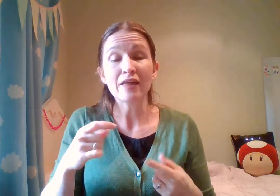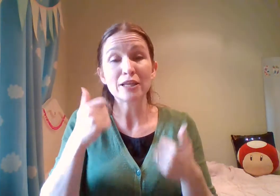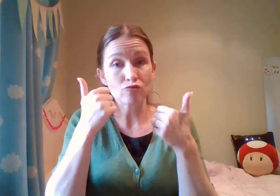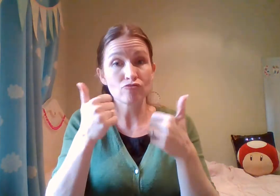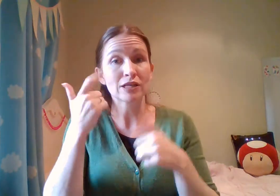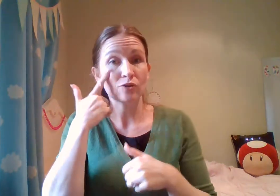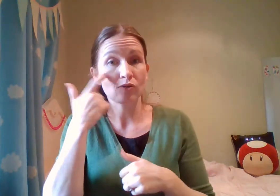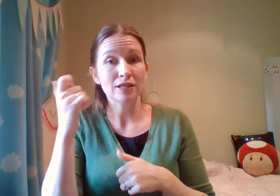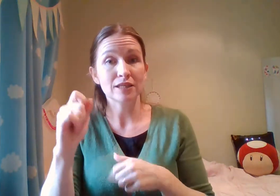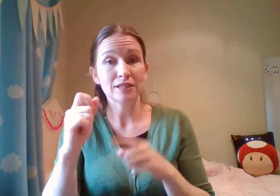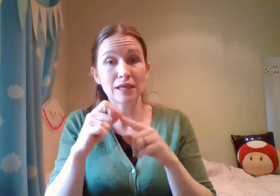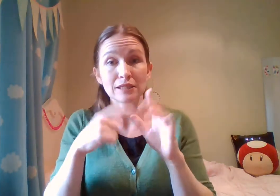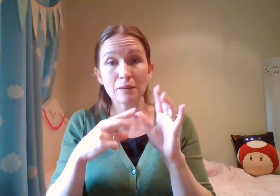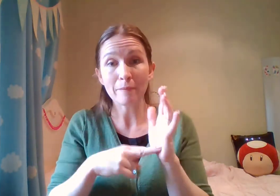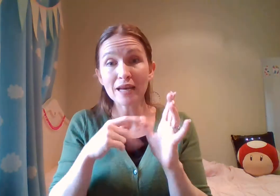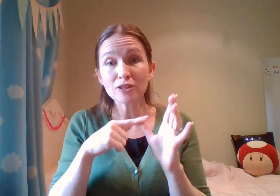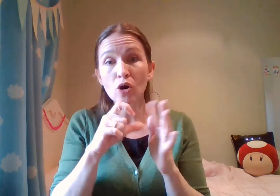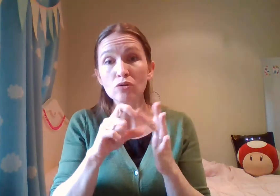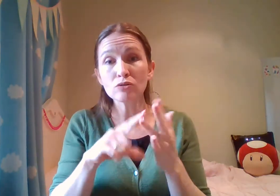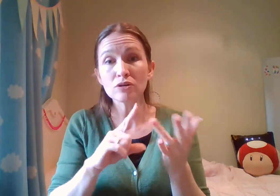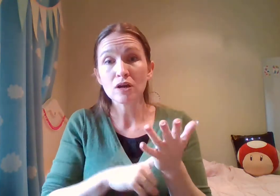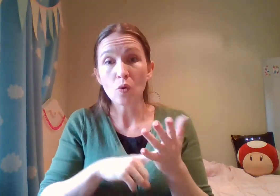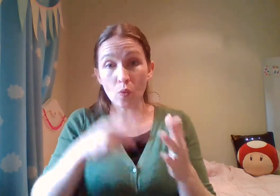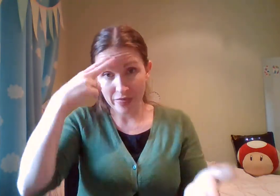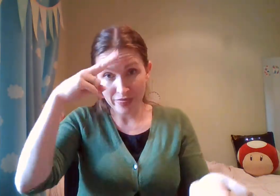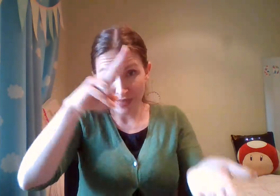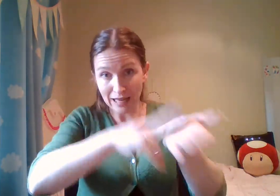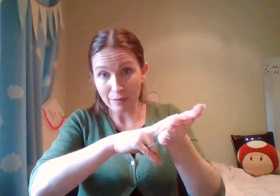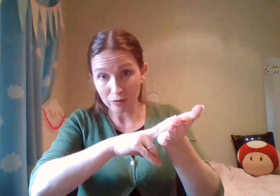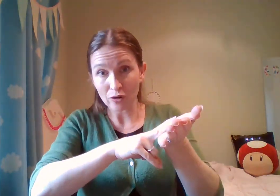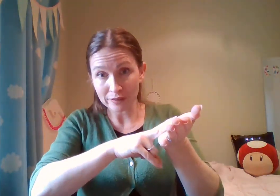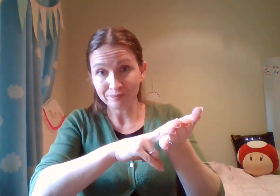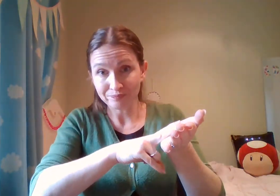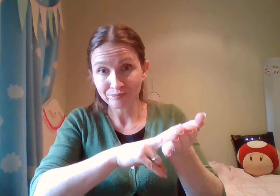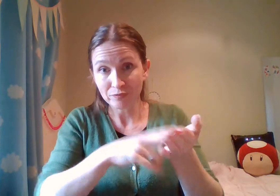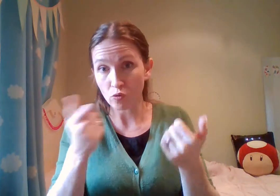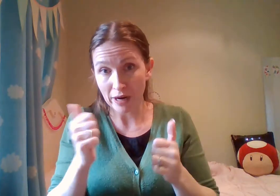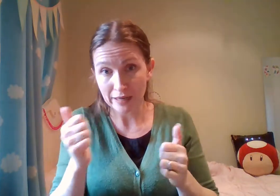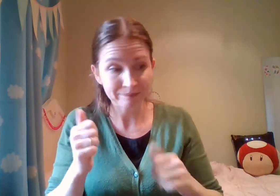a really good idea to send some Panadol with the label on it already